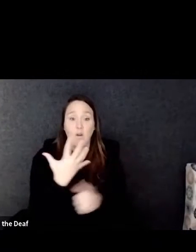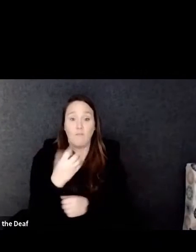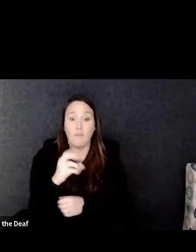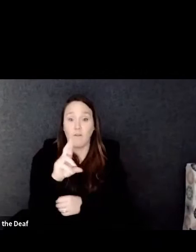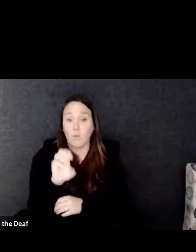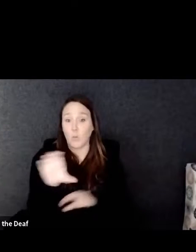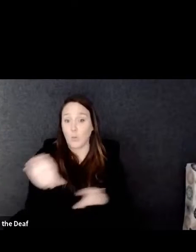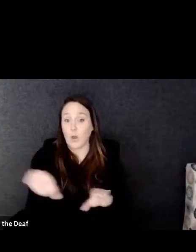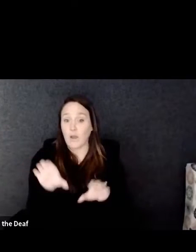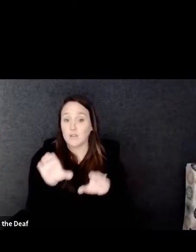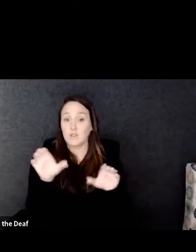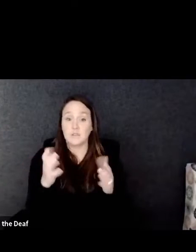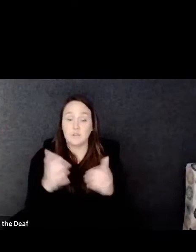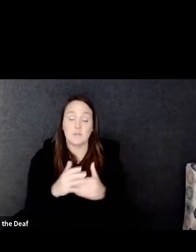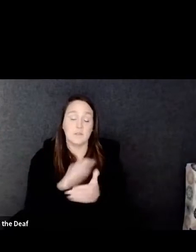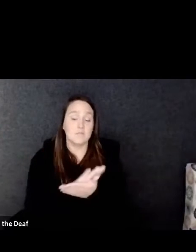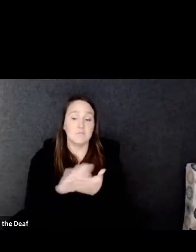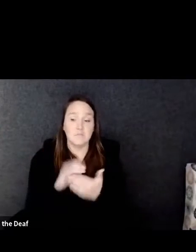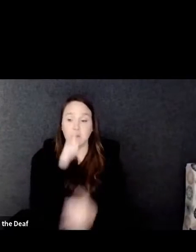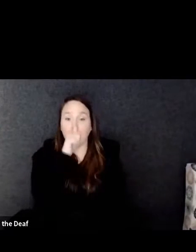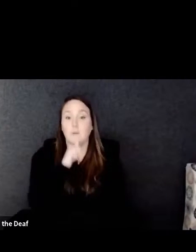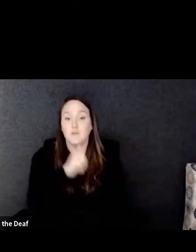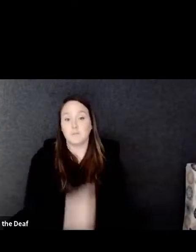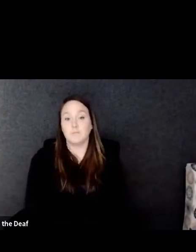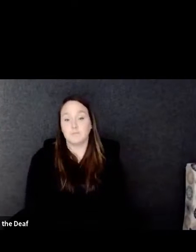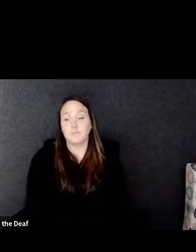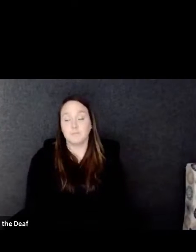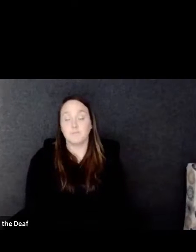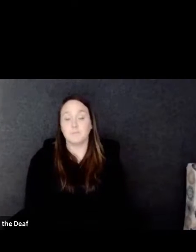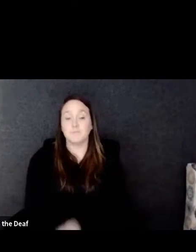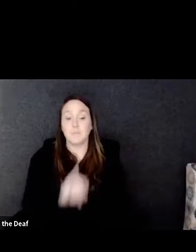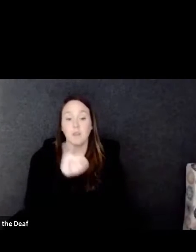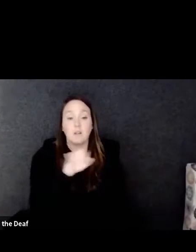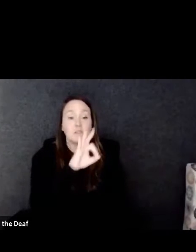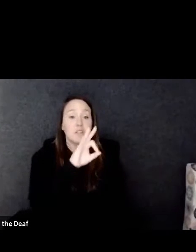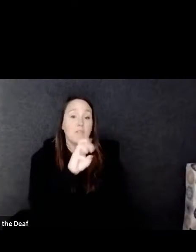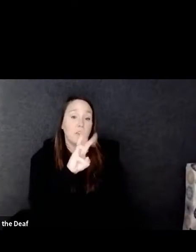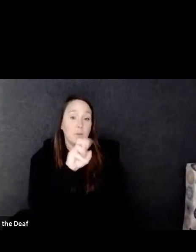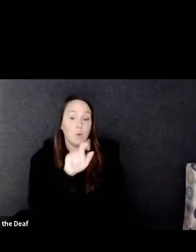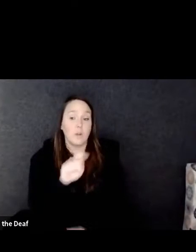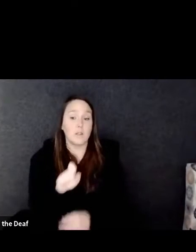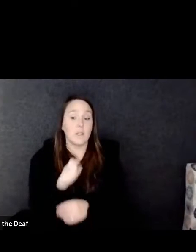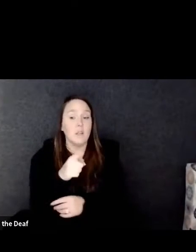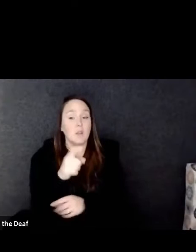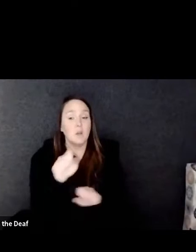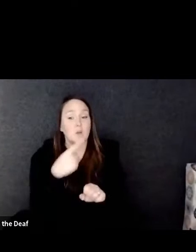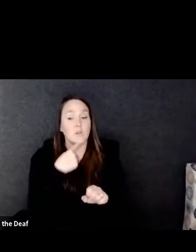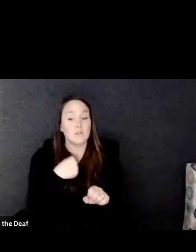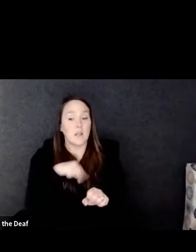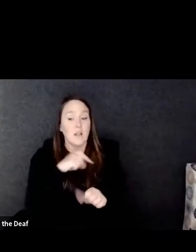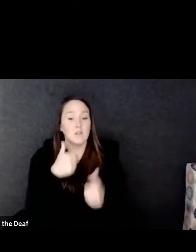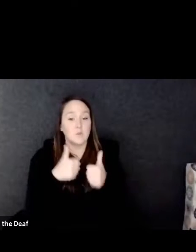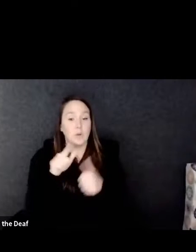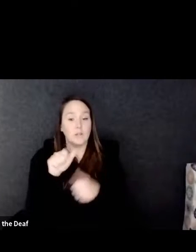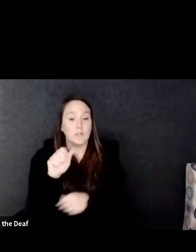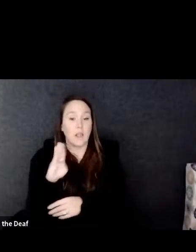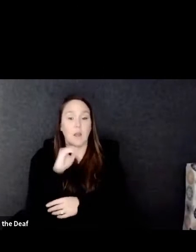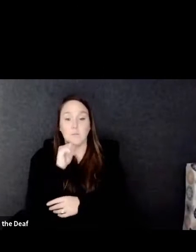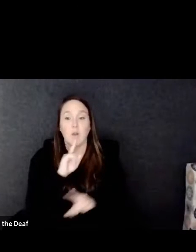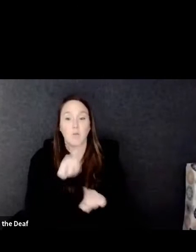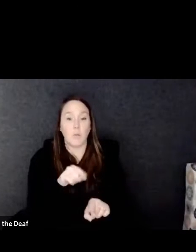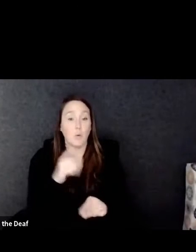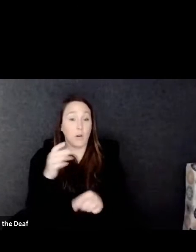centric, give them some grace as well. From Jeff with WATE, can you tell us which lab was not reporting? Any